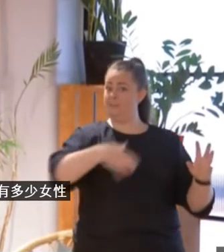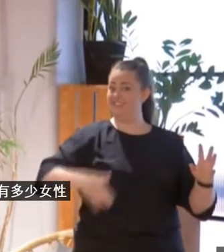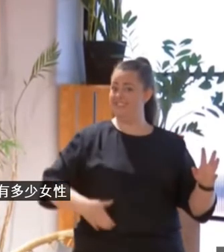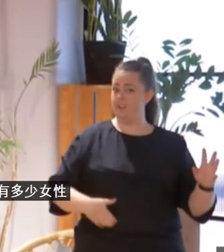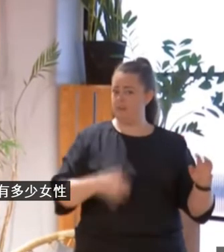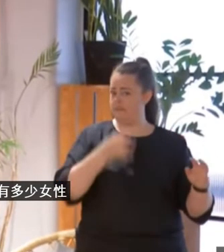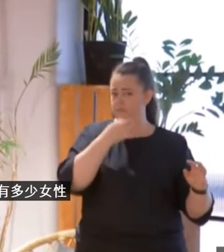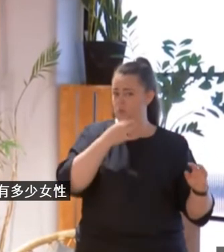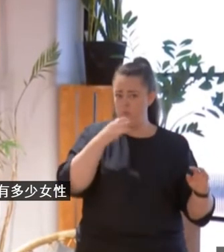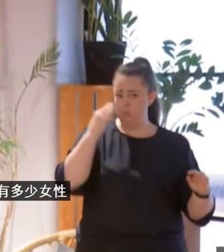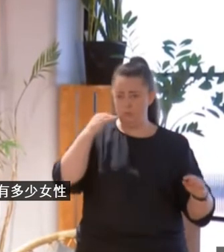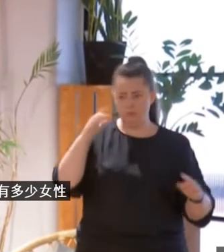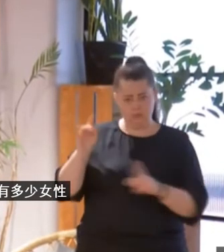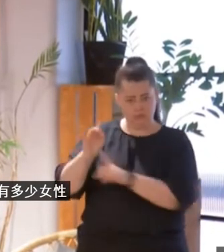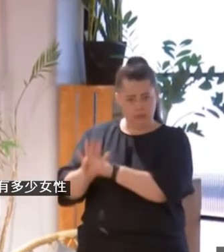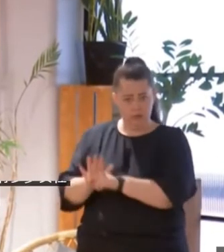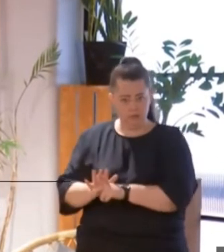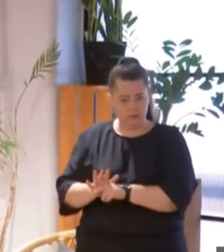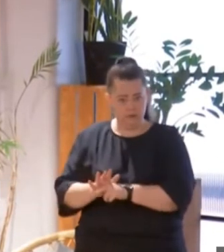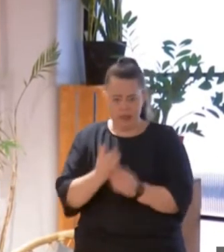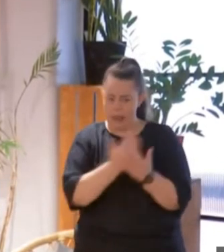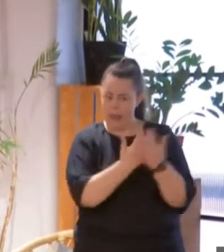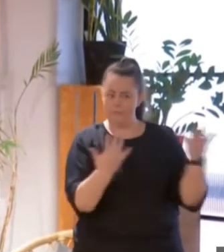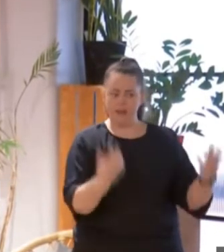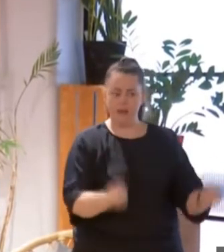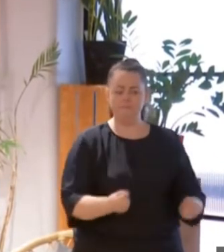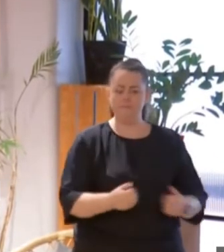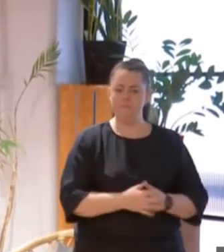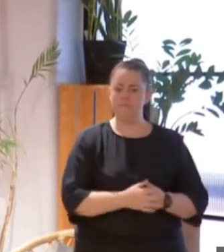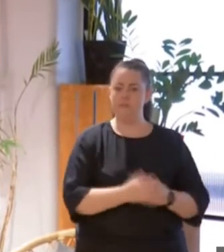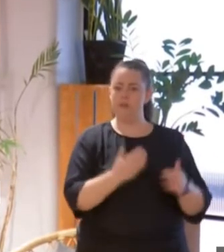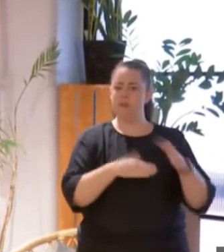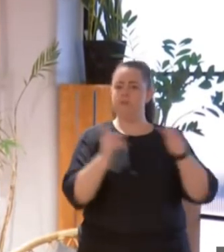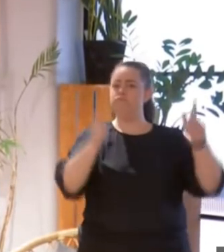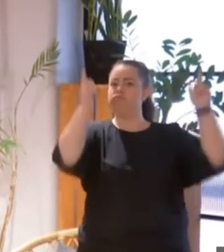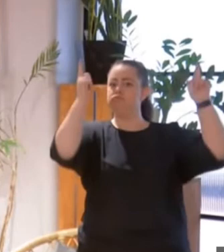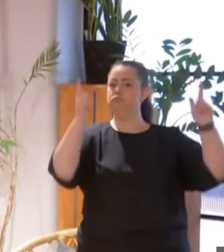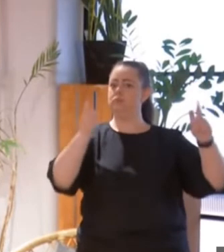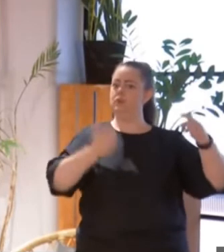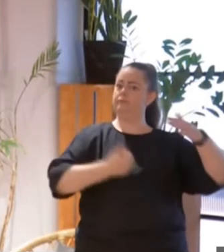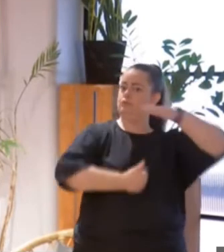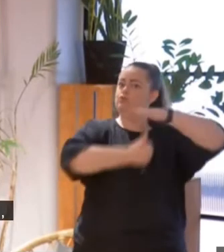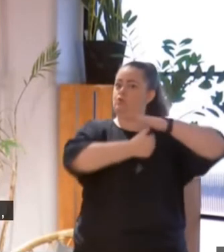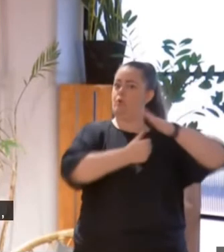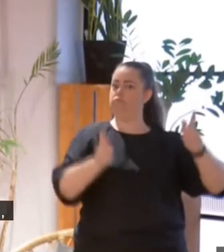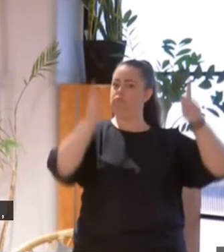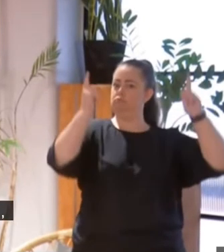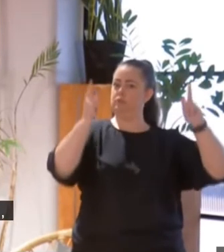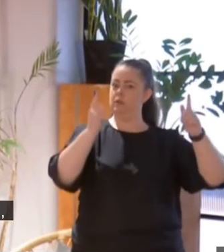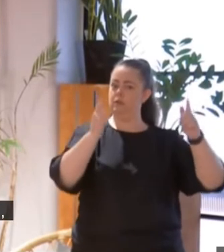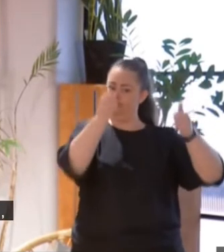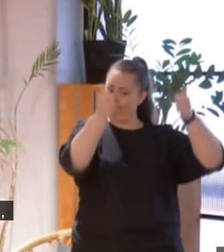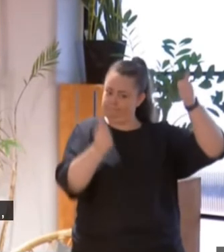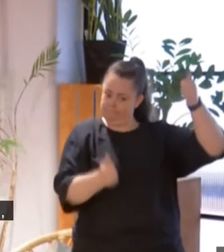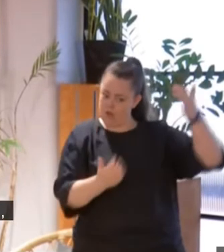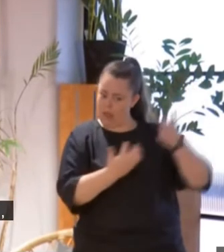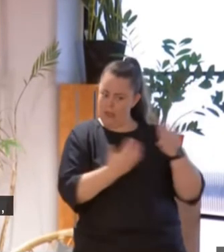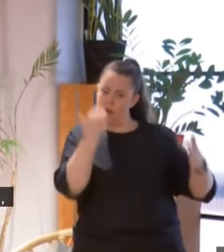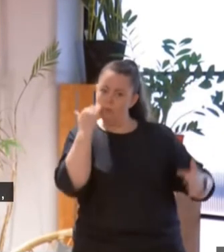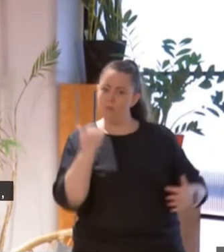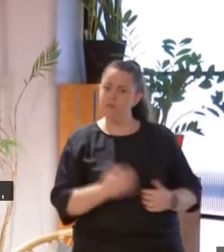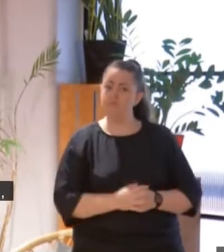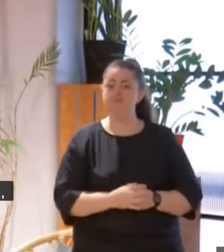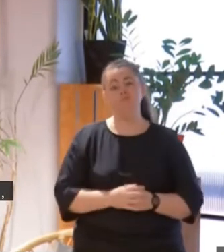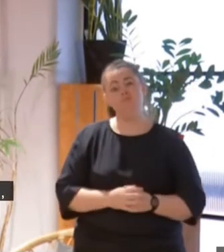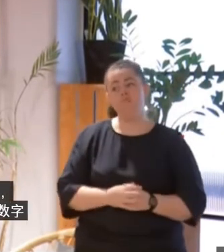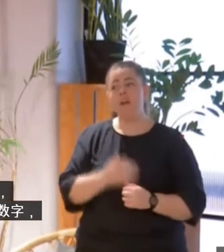office, in senior advising positions? Deputy Chief of Staff is a woman, and my senior policy advisors are women.